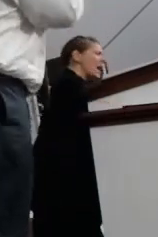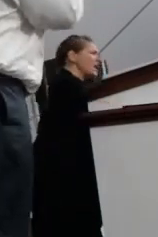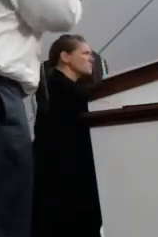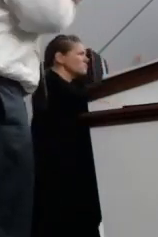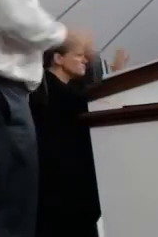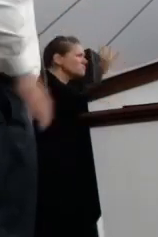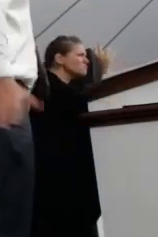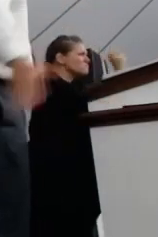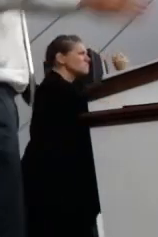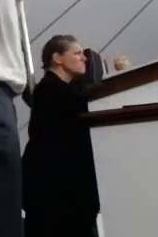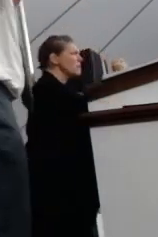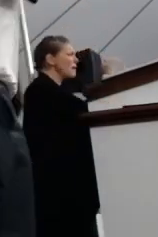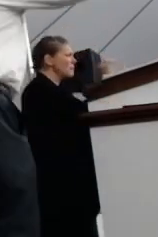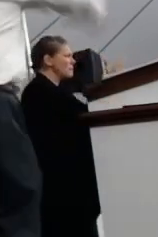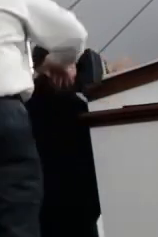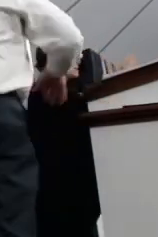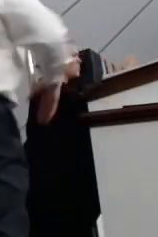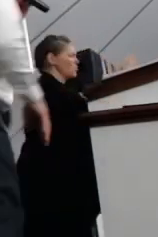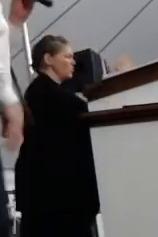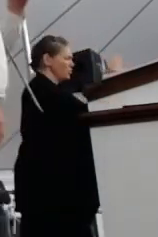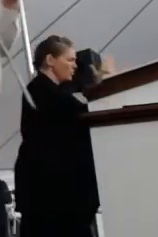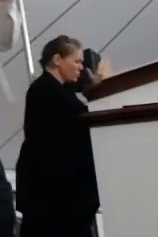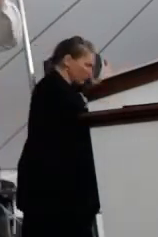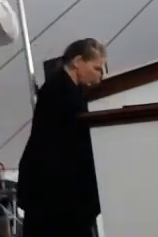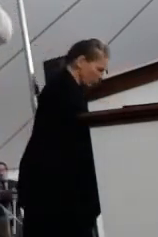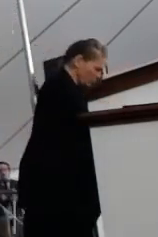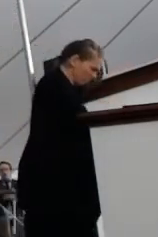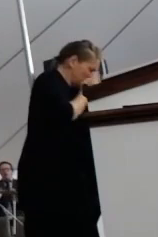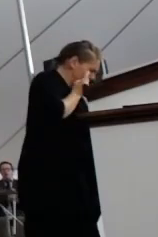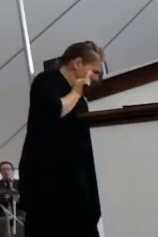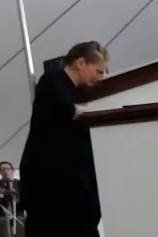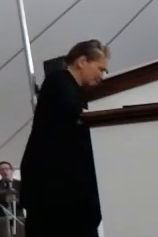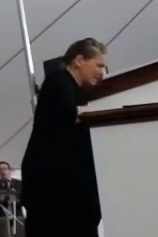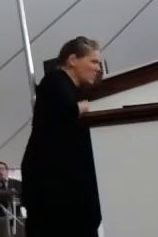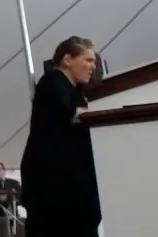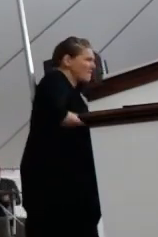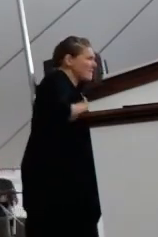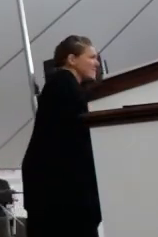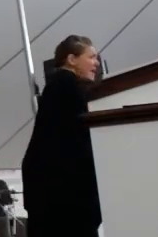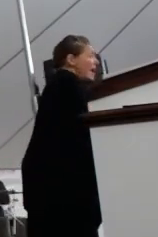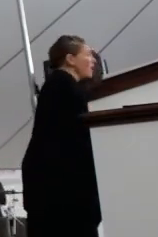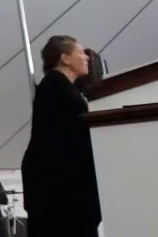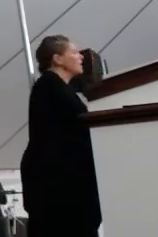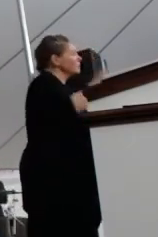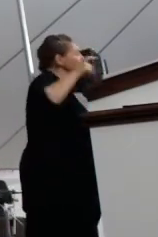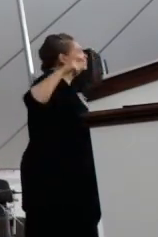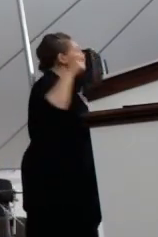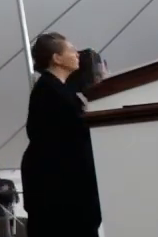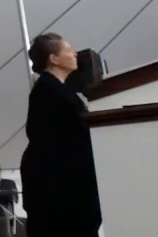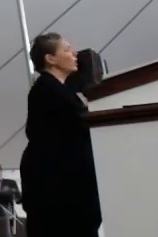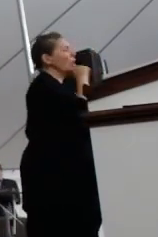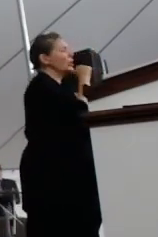look in the mirror. Let the mirror reveal what's there. And when you're done, don't leave the same way you came.